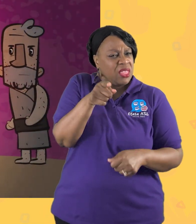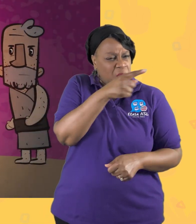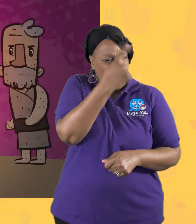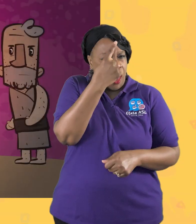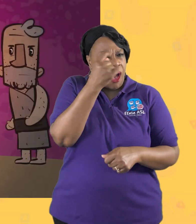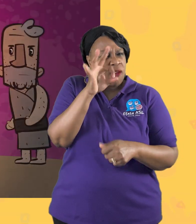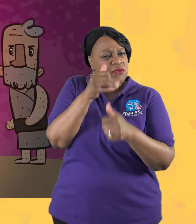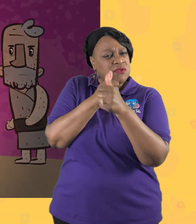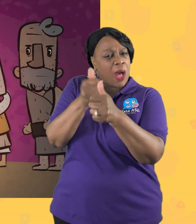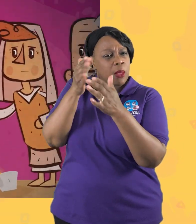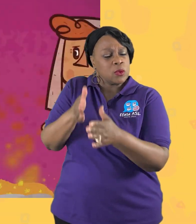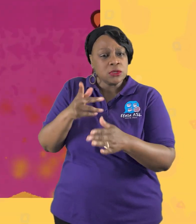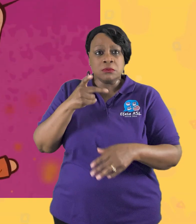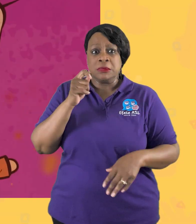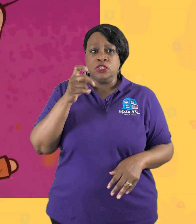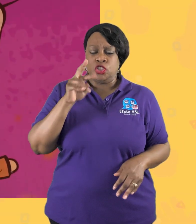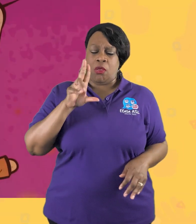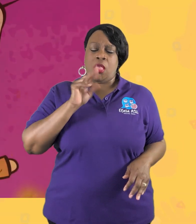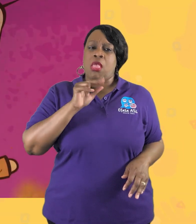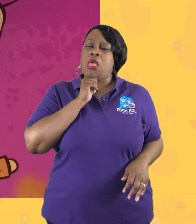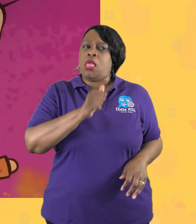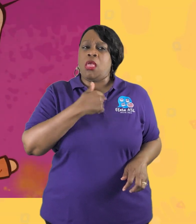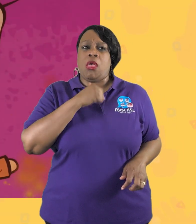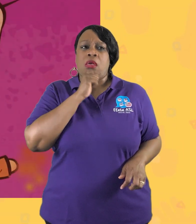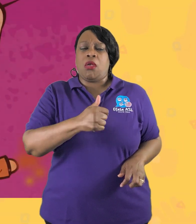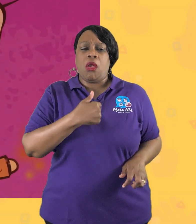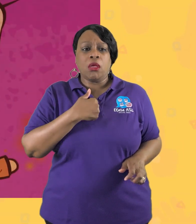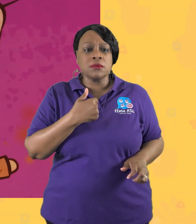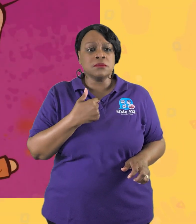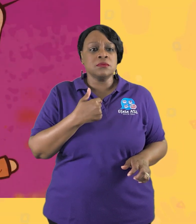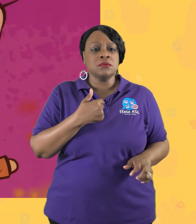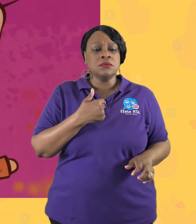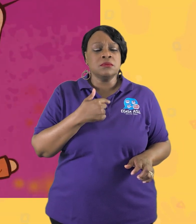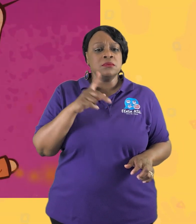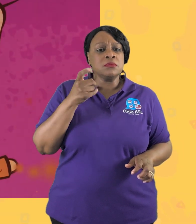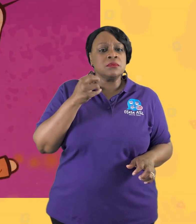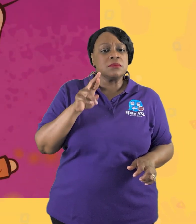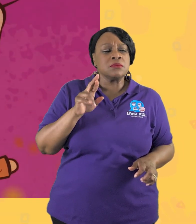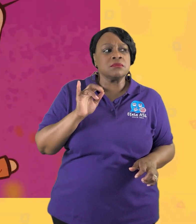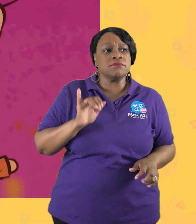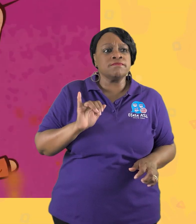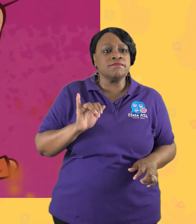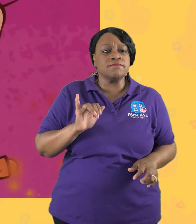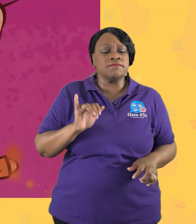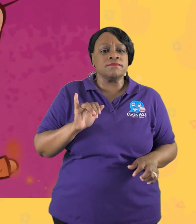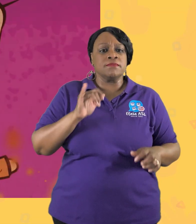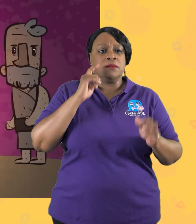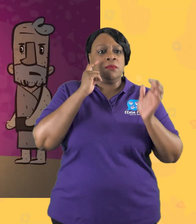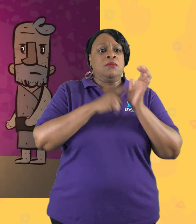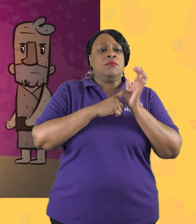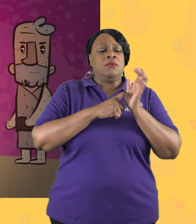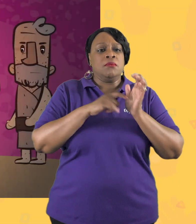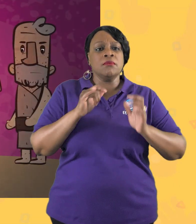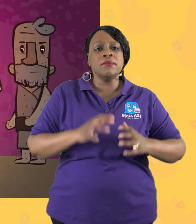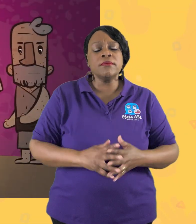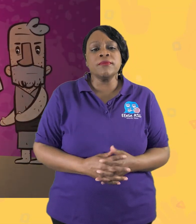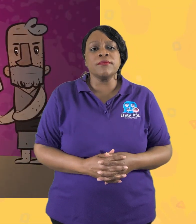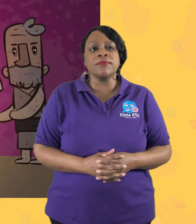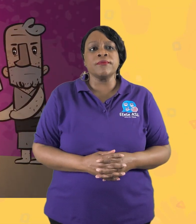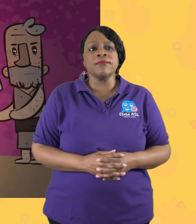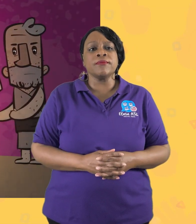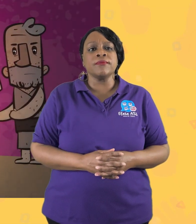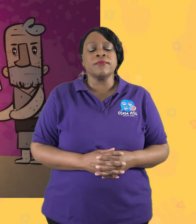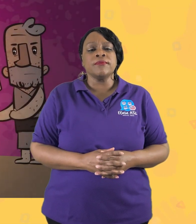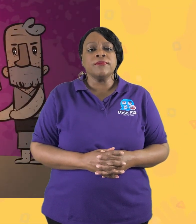Jesus' followers." Oh, ma? But Peter denied it for the first time. He said, "I don't even know him."